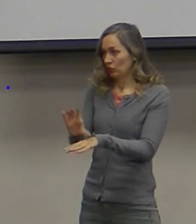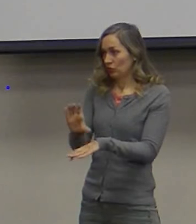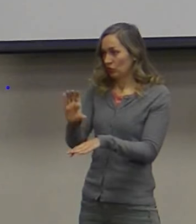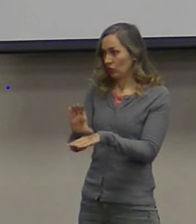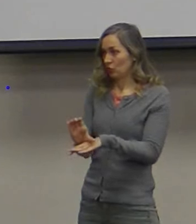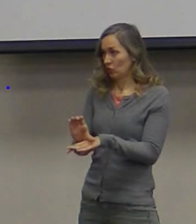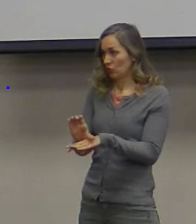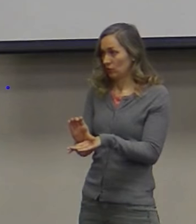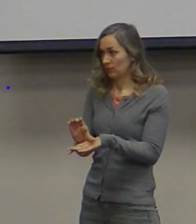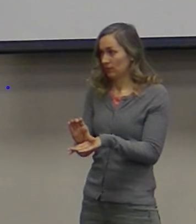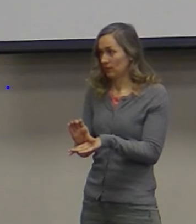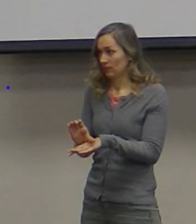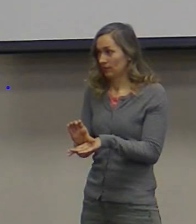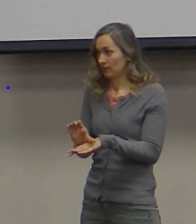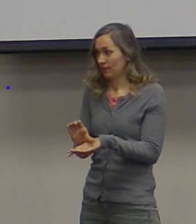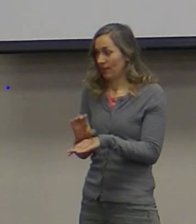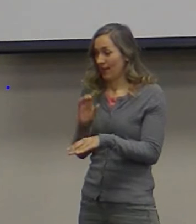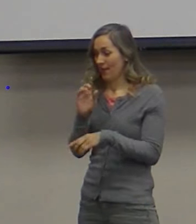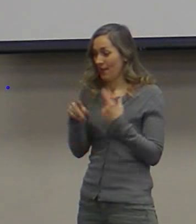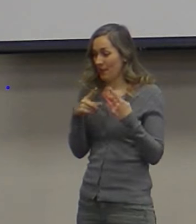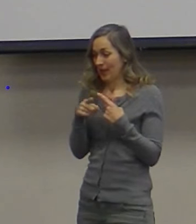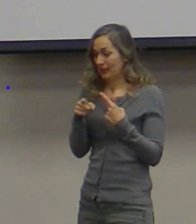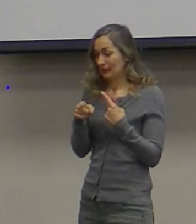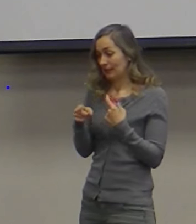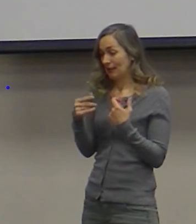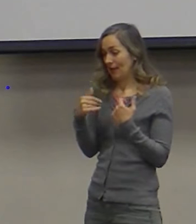When he had his come to Jesus meeting,